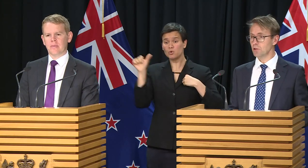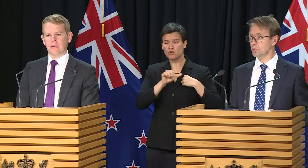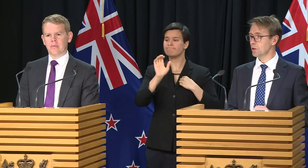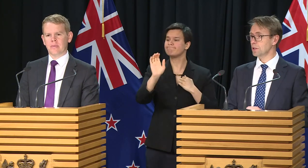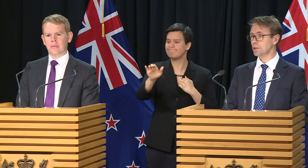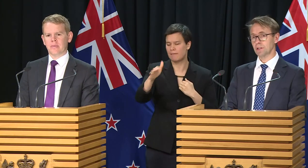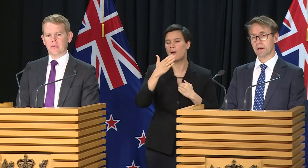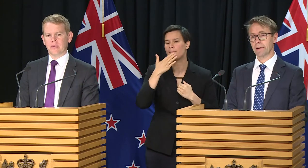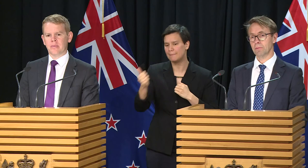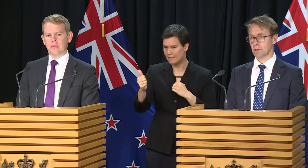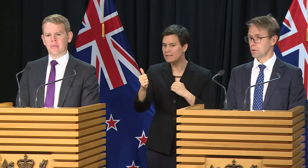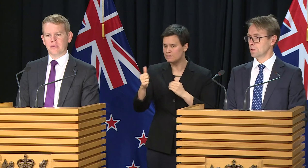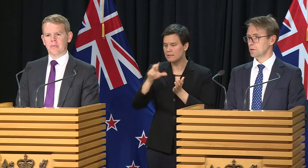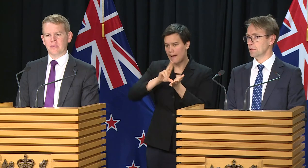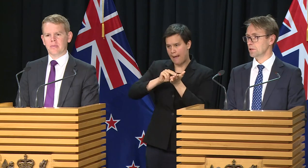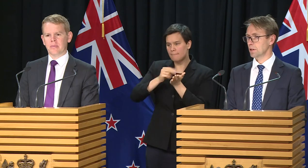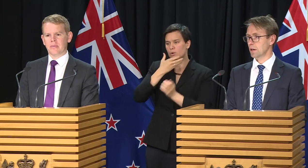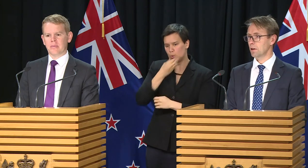it. And also, yes,